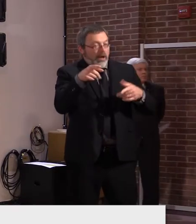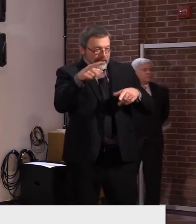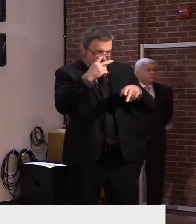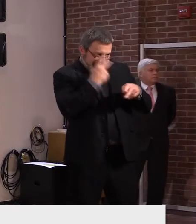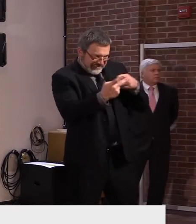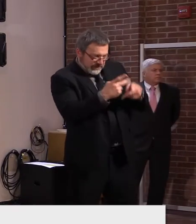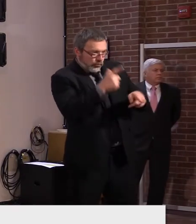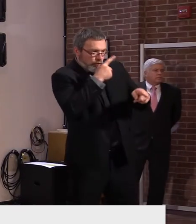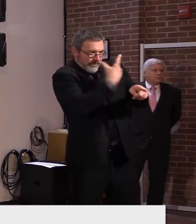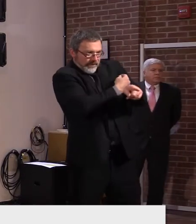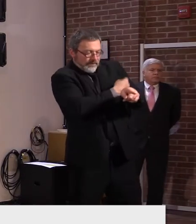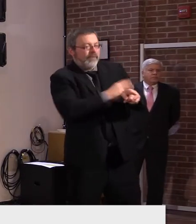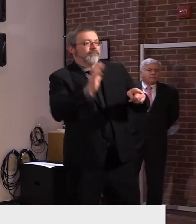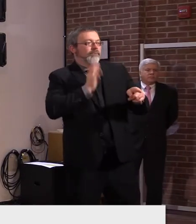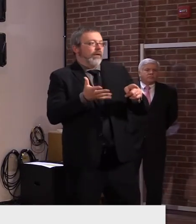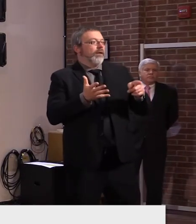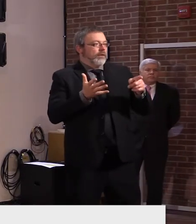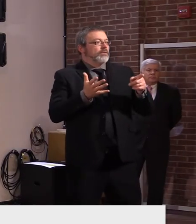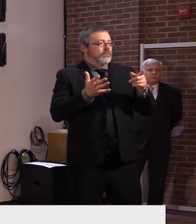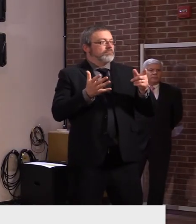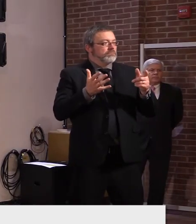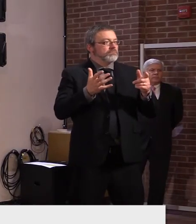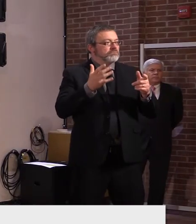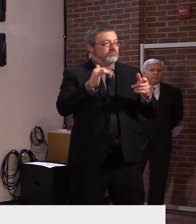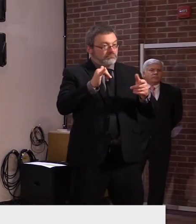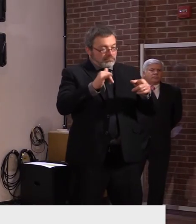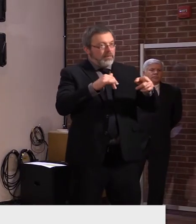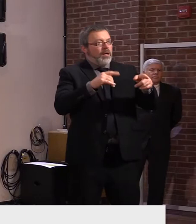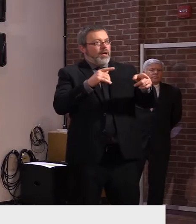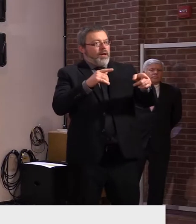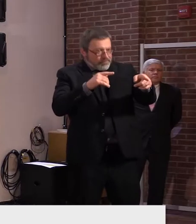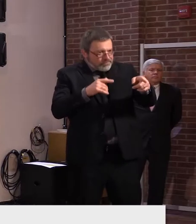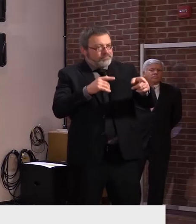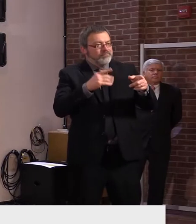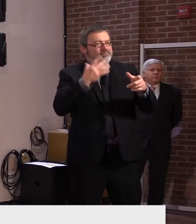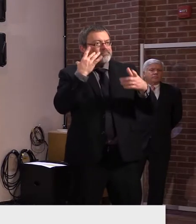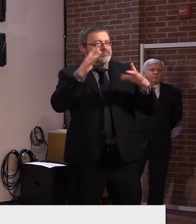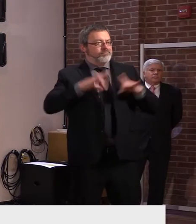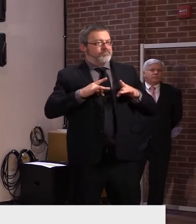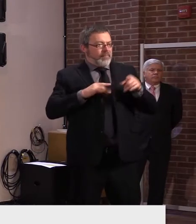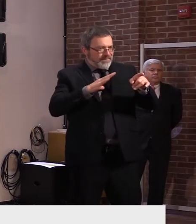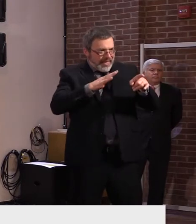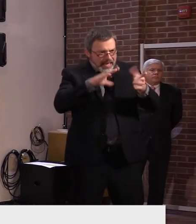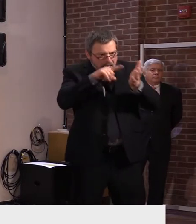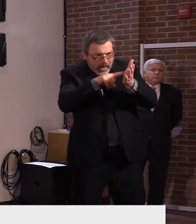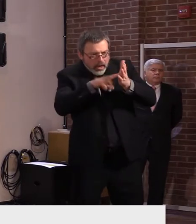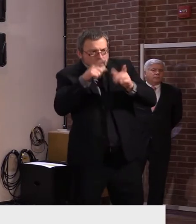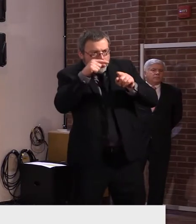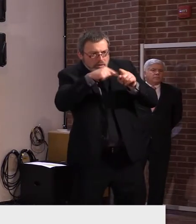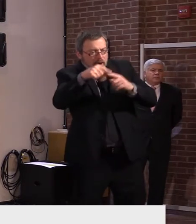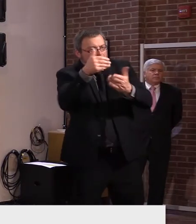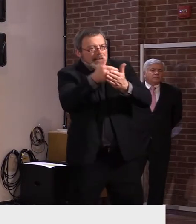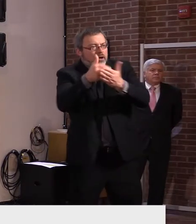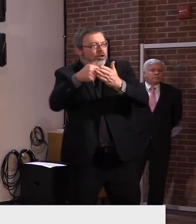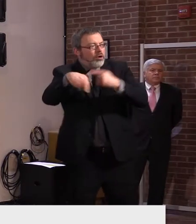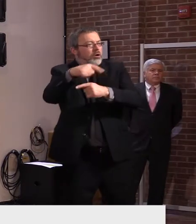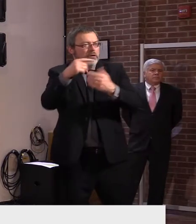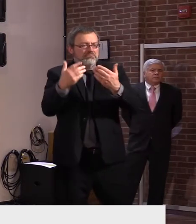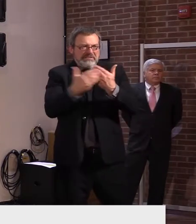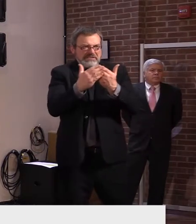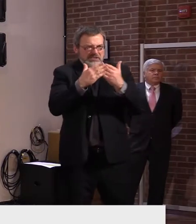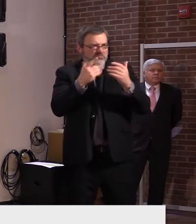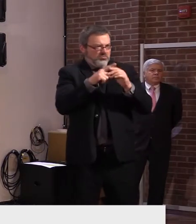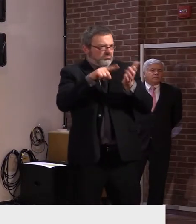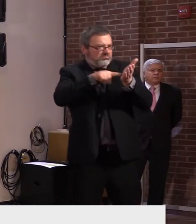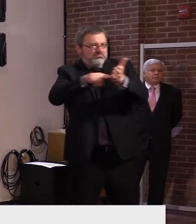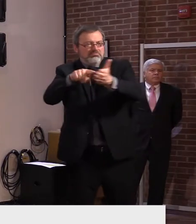up their ability to make decisions around contact tracing and the vaccination status of students, particularly as we deploy test to stay. And also, as you